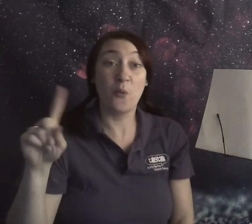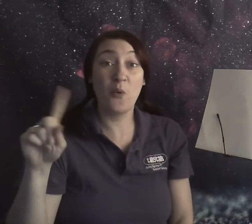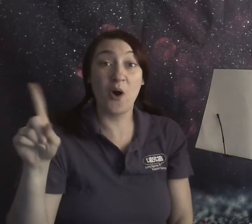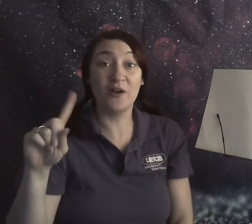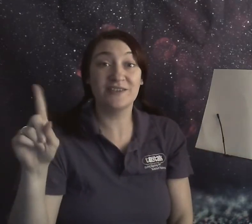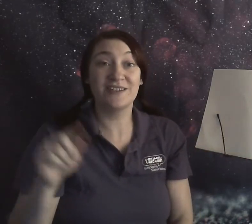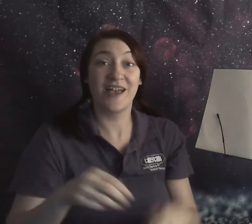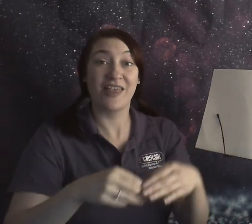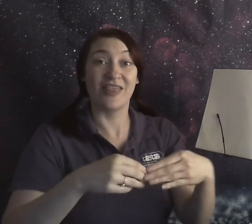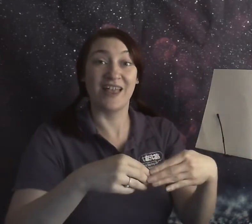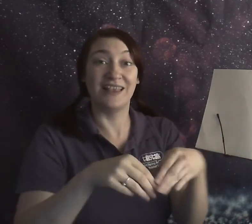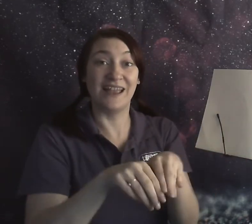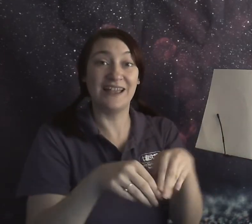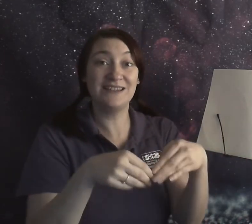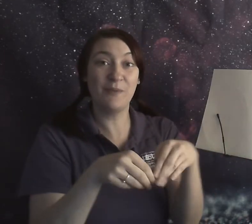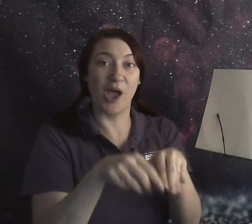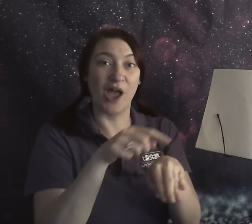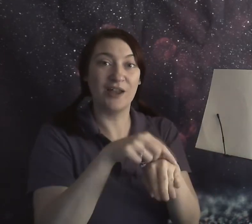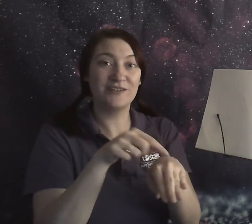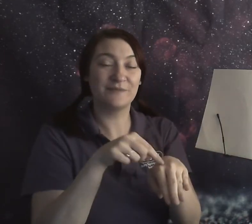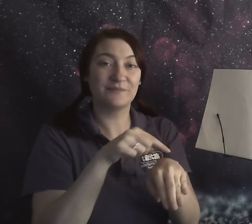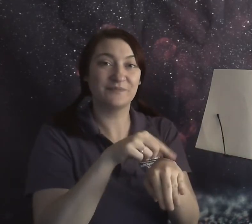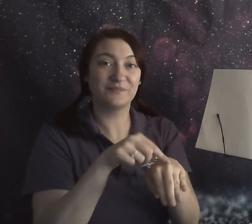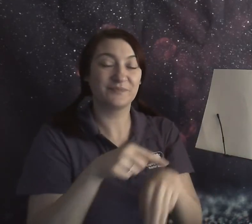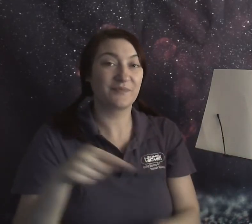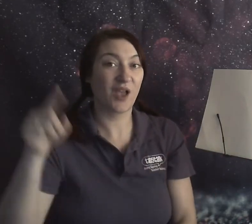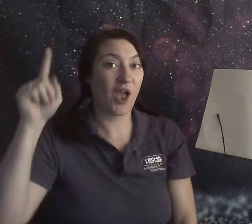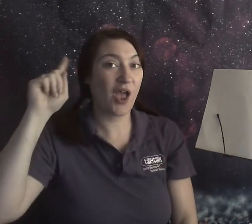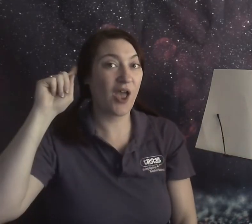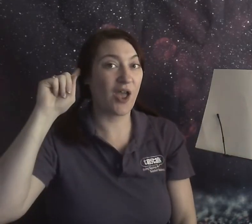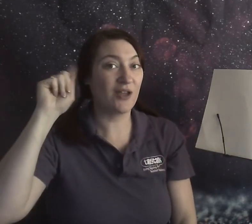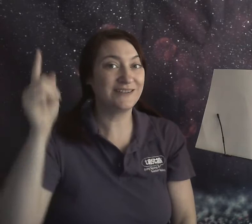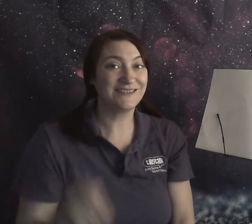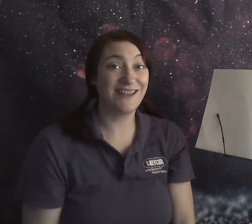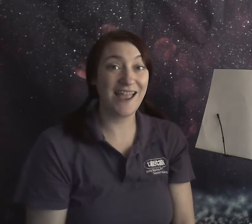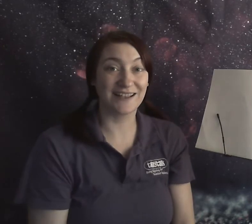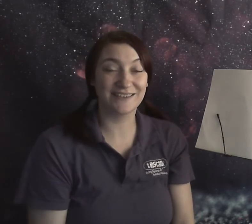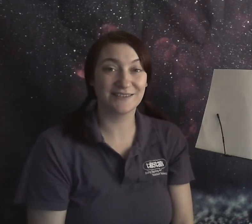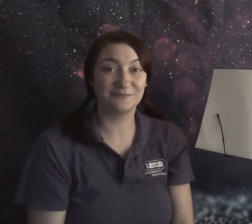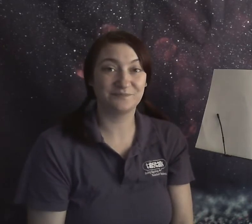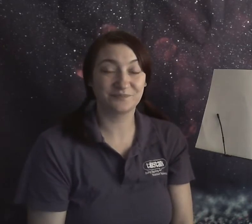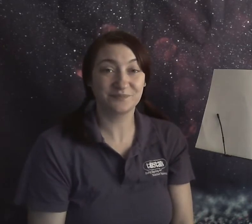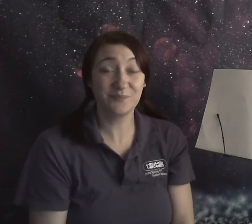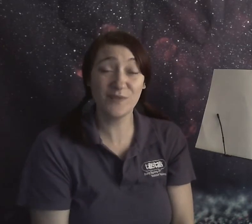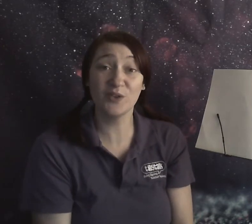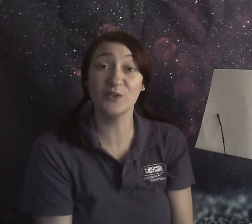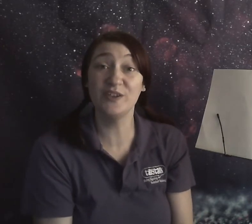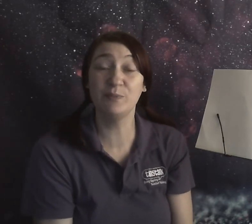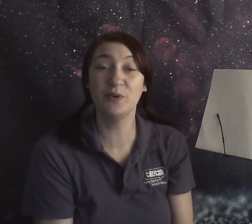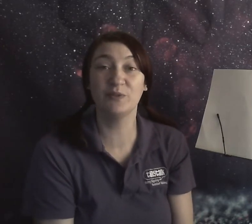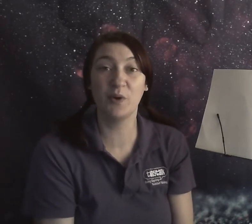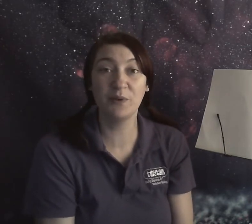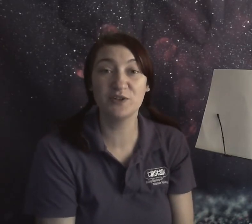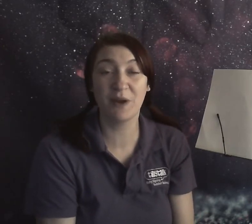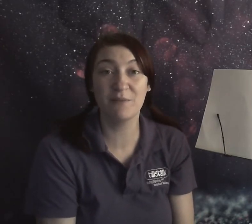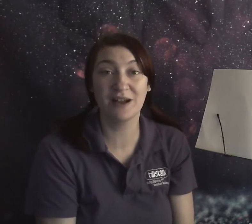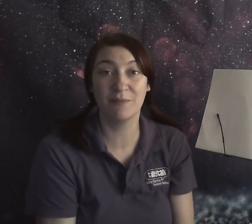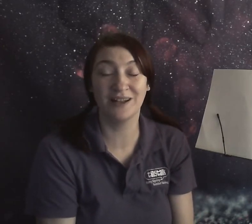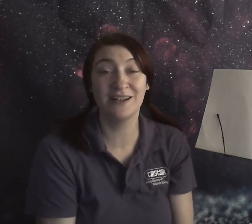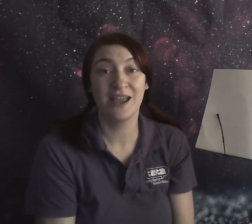What the Ladybird Heard Next. So this book is published by Macmillan, and I